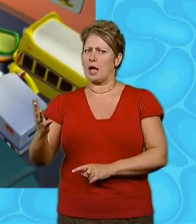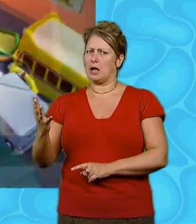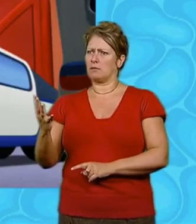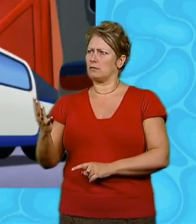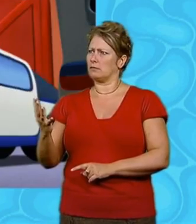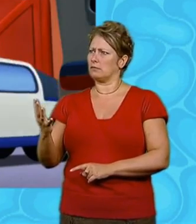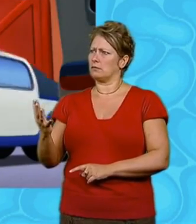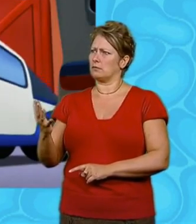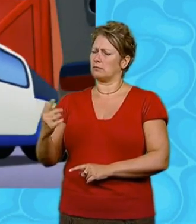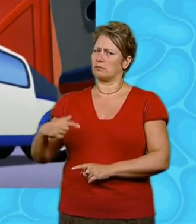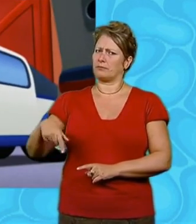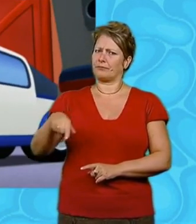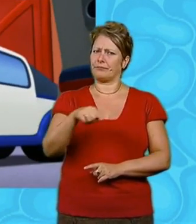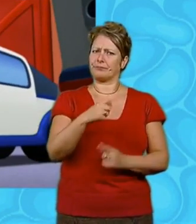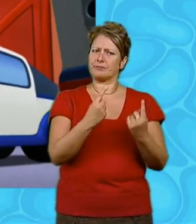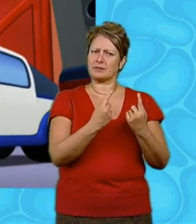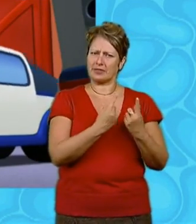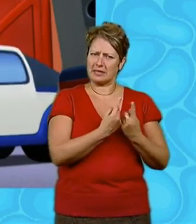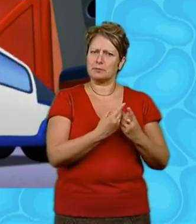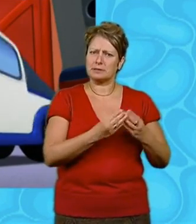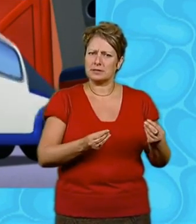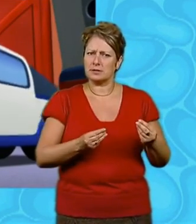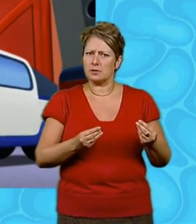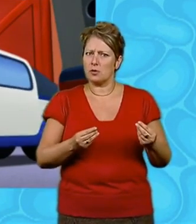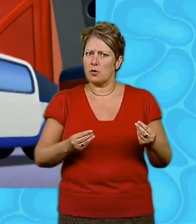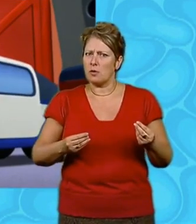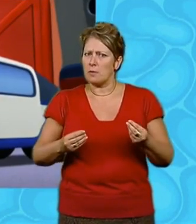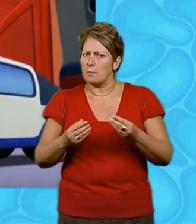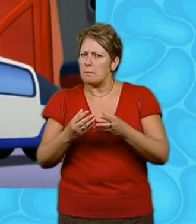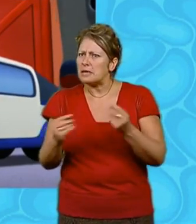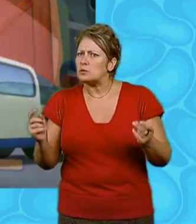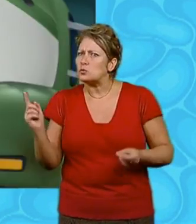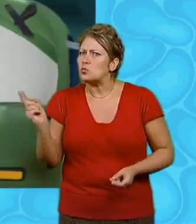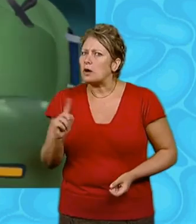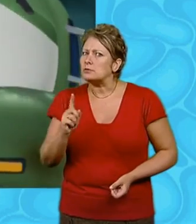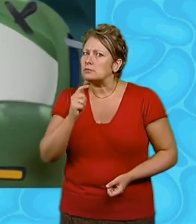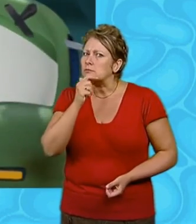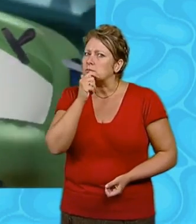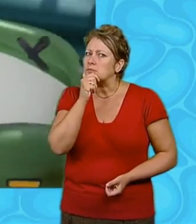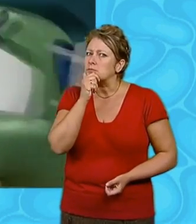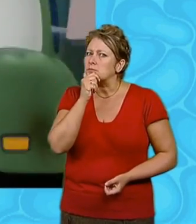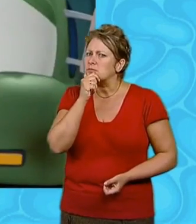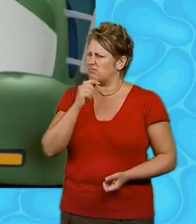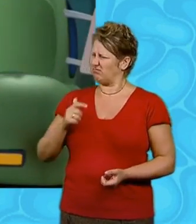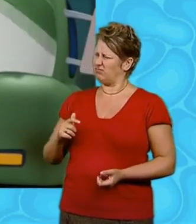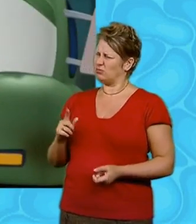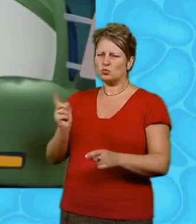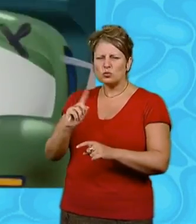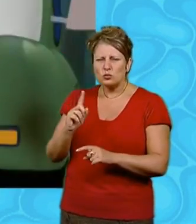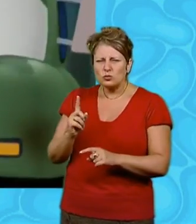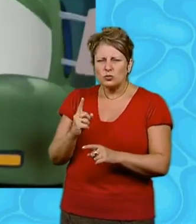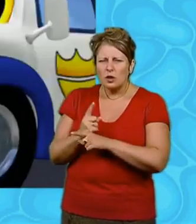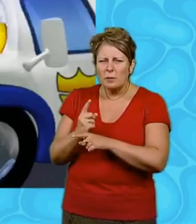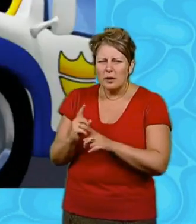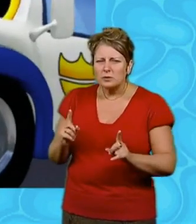1, 2, 3, 4, 5. The items that are missing are not all that's missing. I have no idea what you